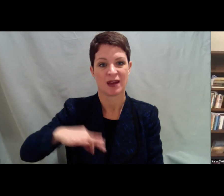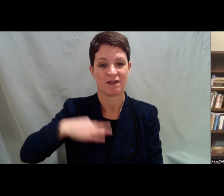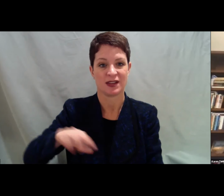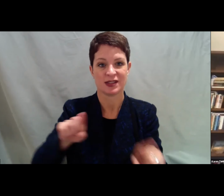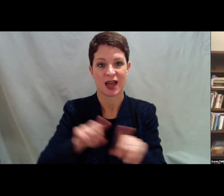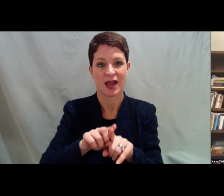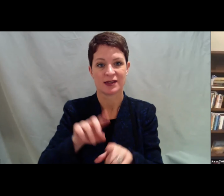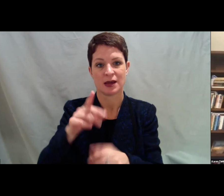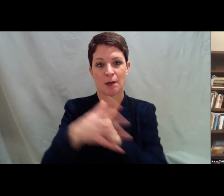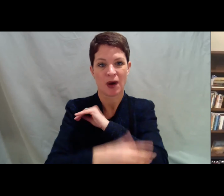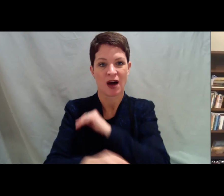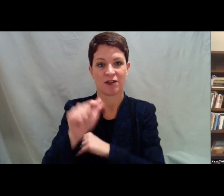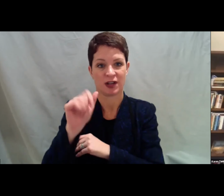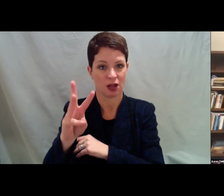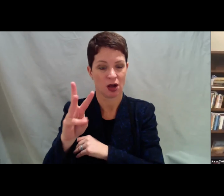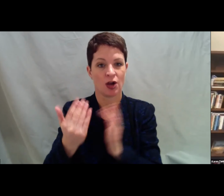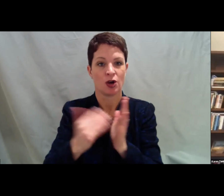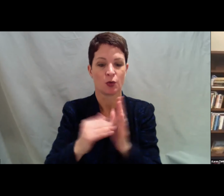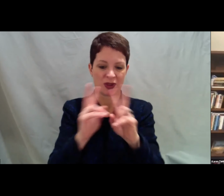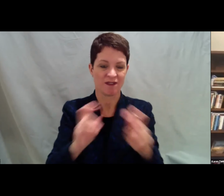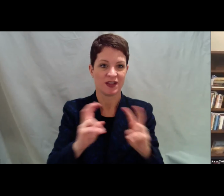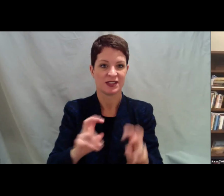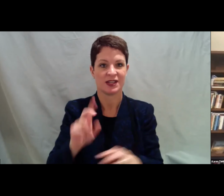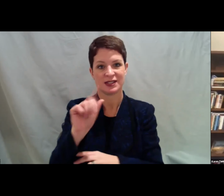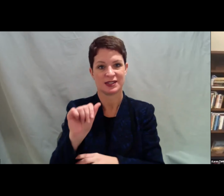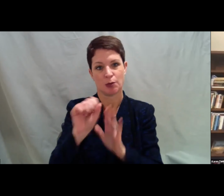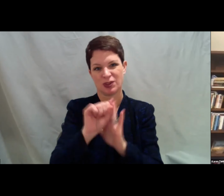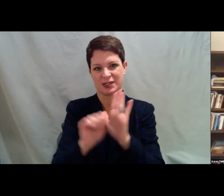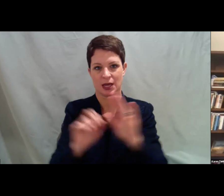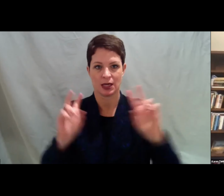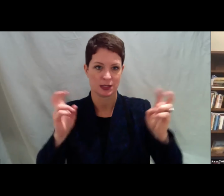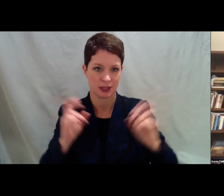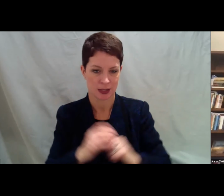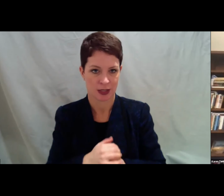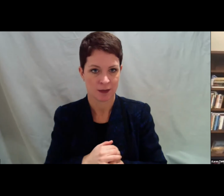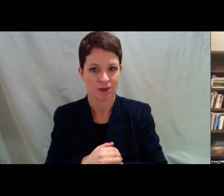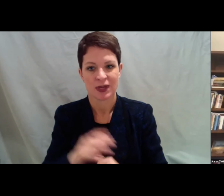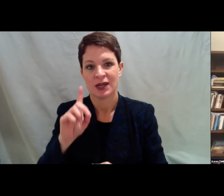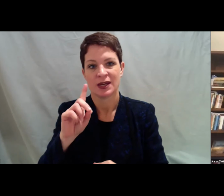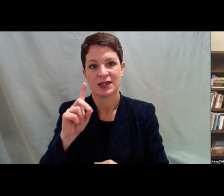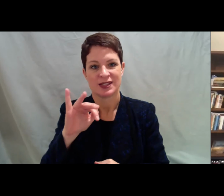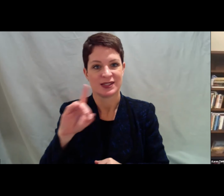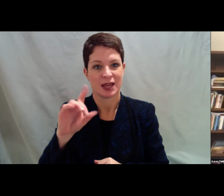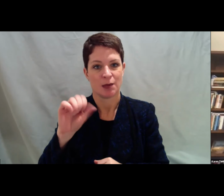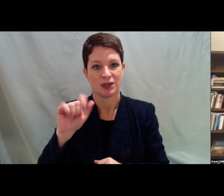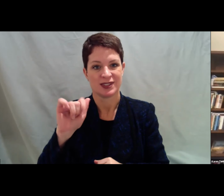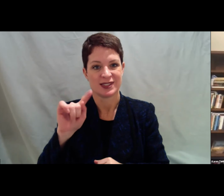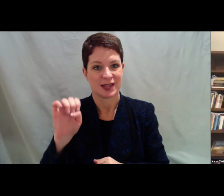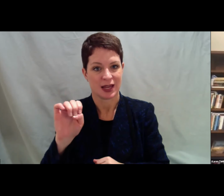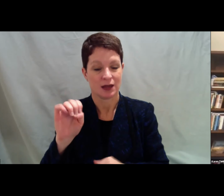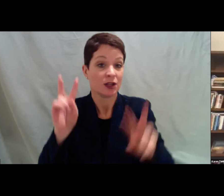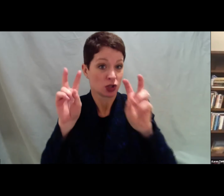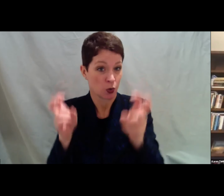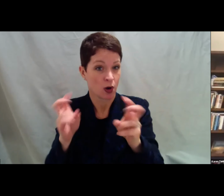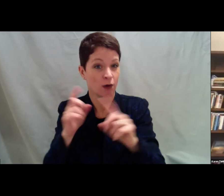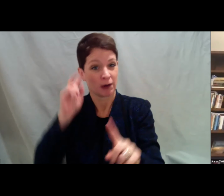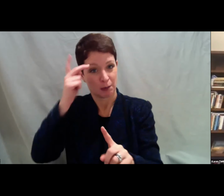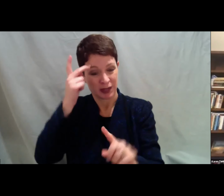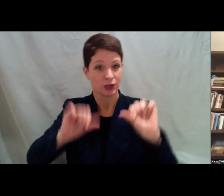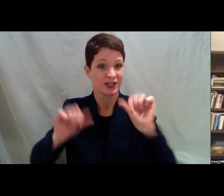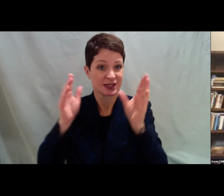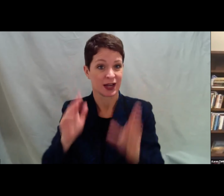Poverty Law, Revisiting the Disabled State. That term disabled state, that's a quote. It comes from political